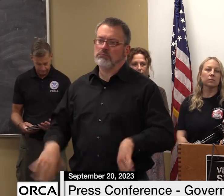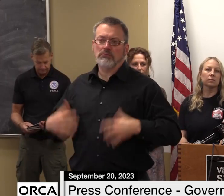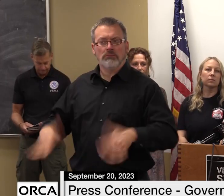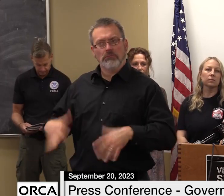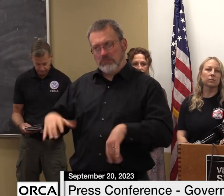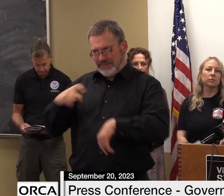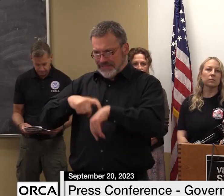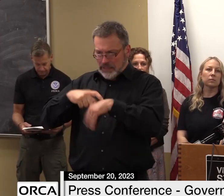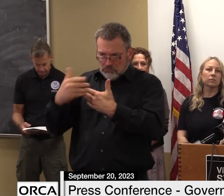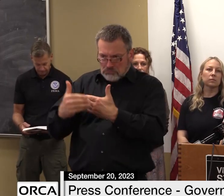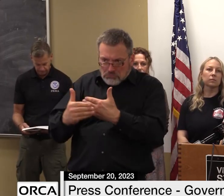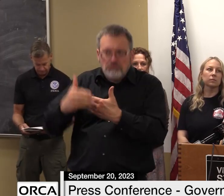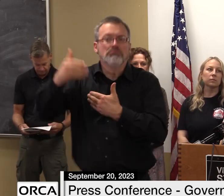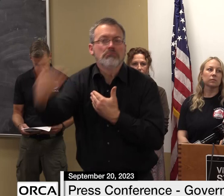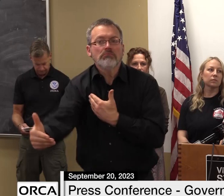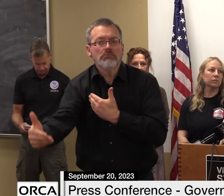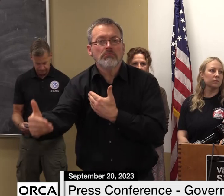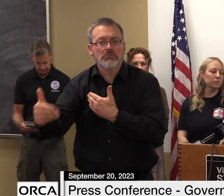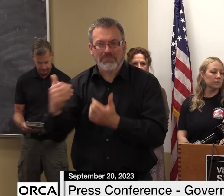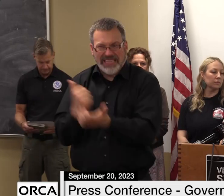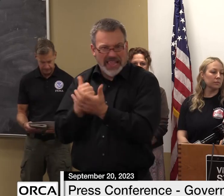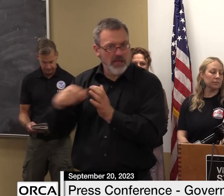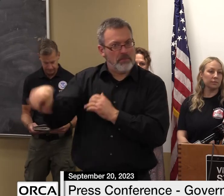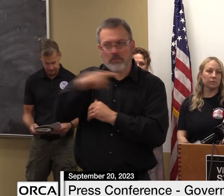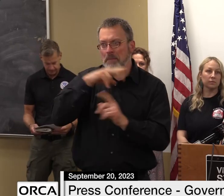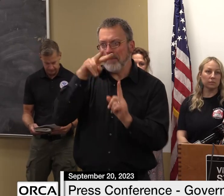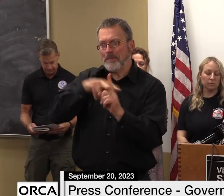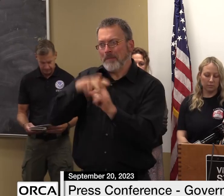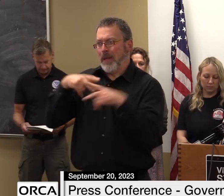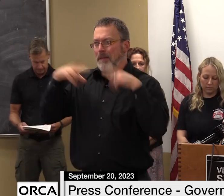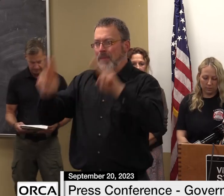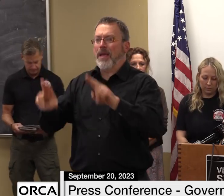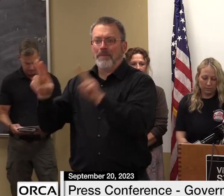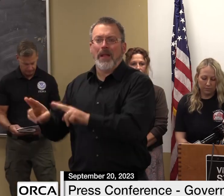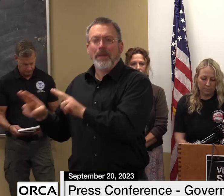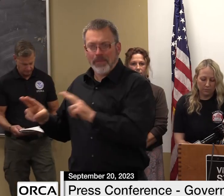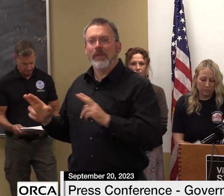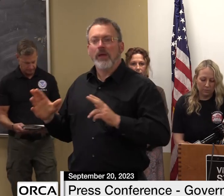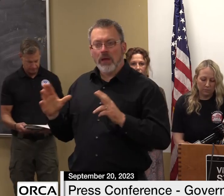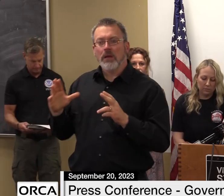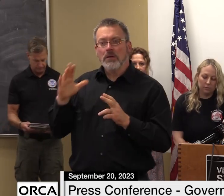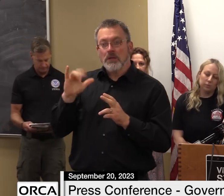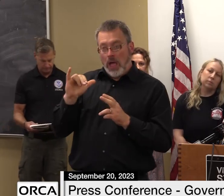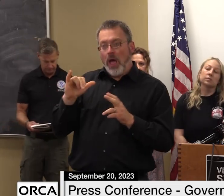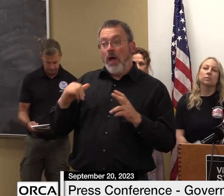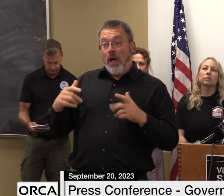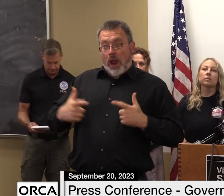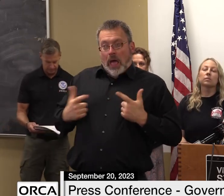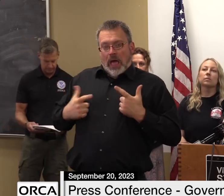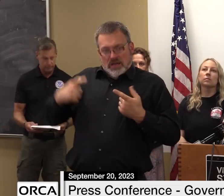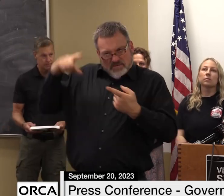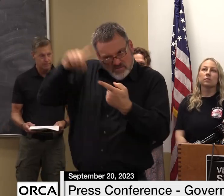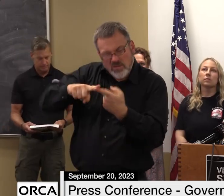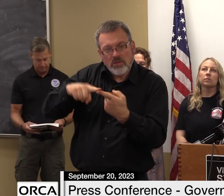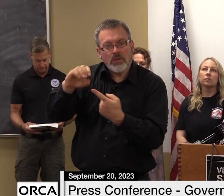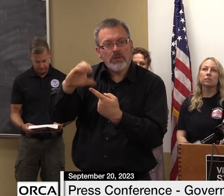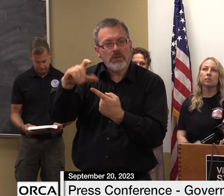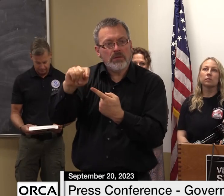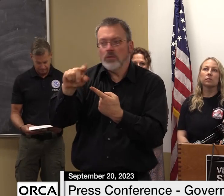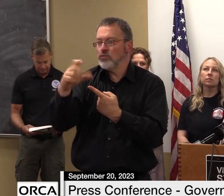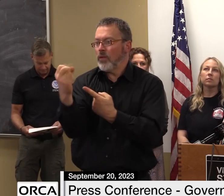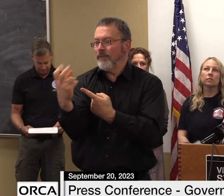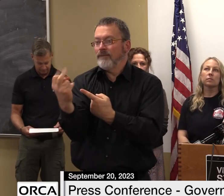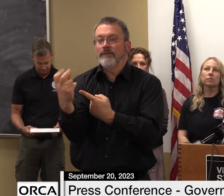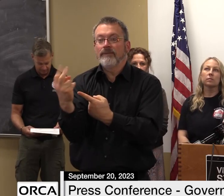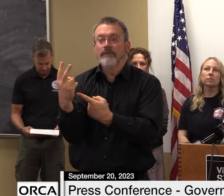getting applications for individual assistance. That is going through October 12th. And as a Vermonter that grew up in the